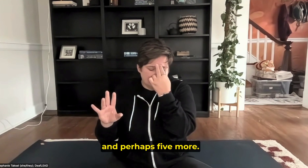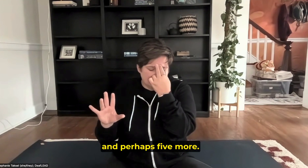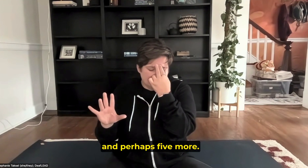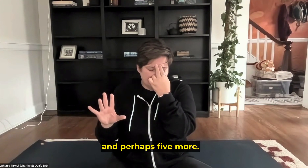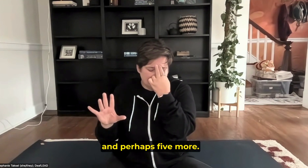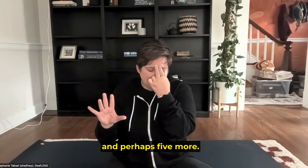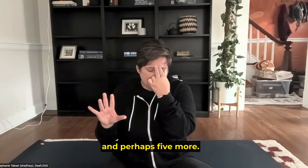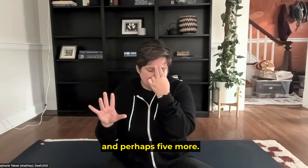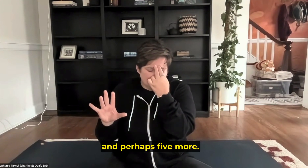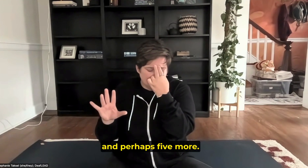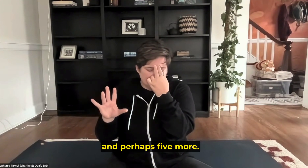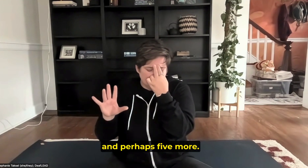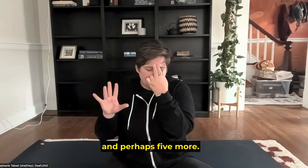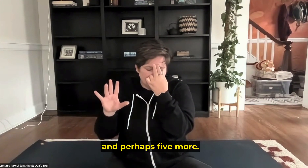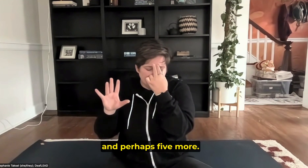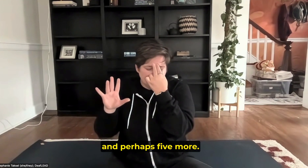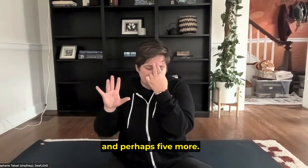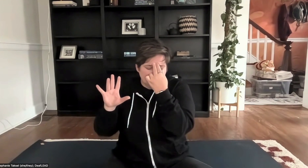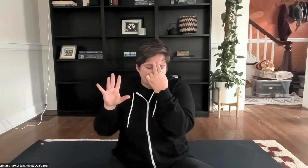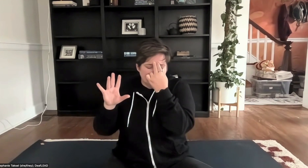And perhaps 5 more.